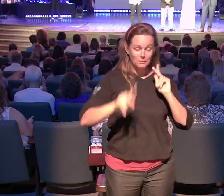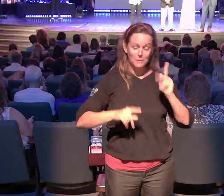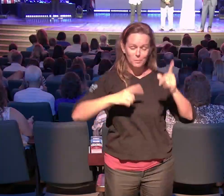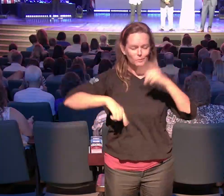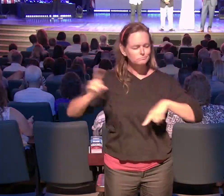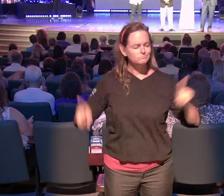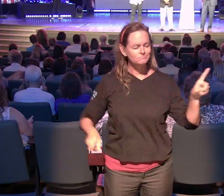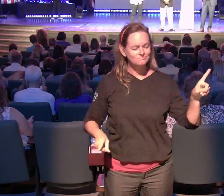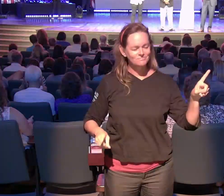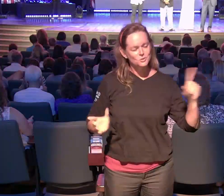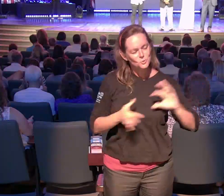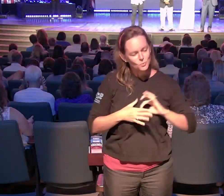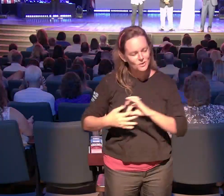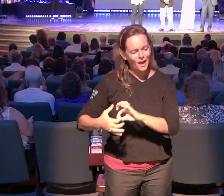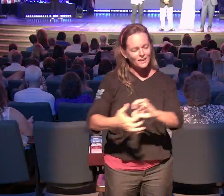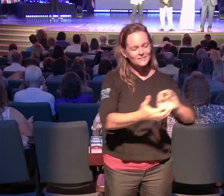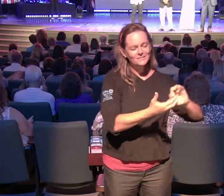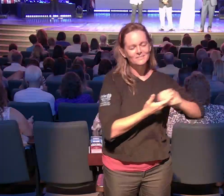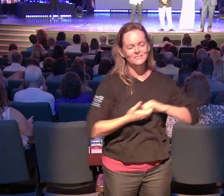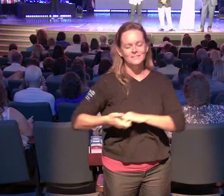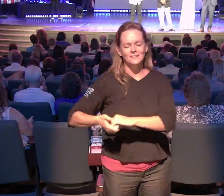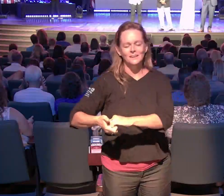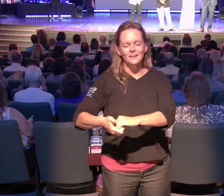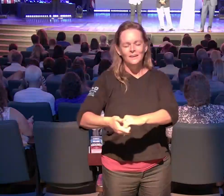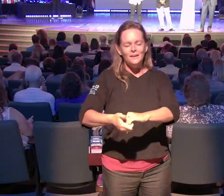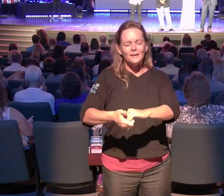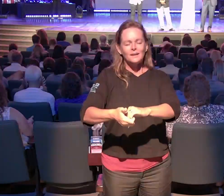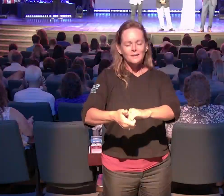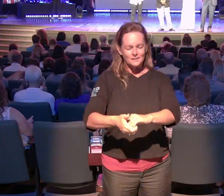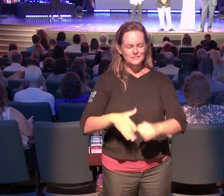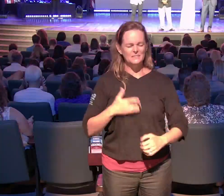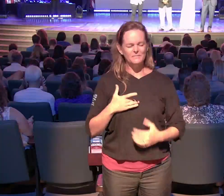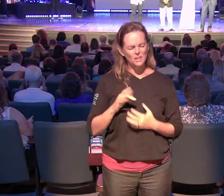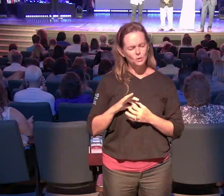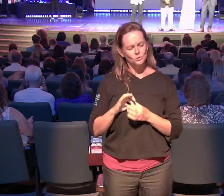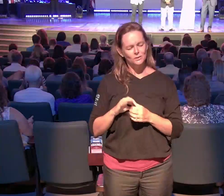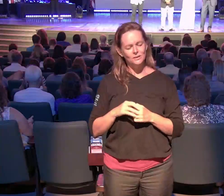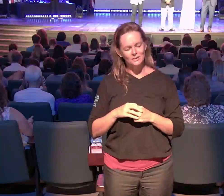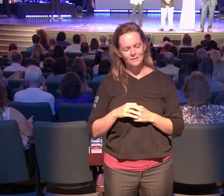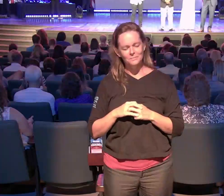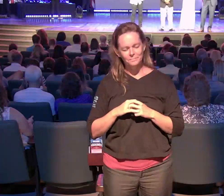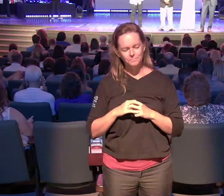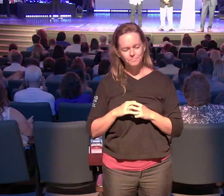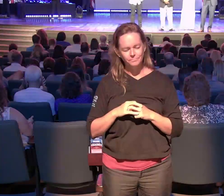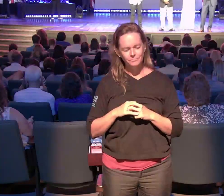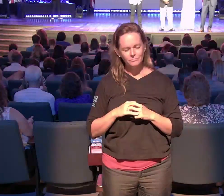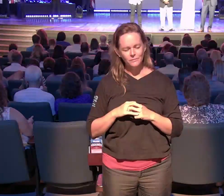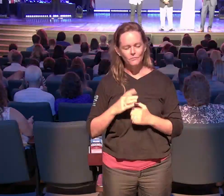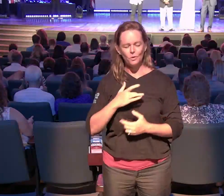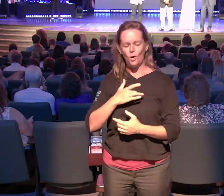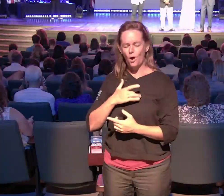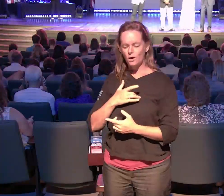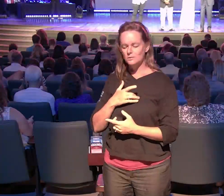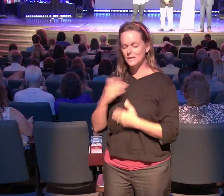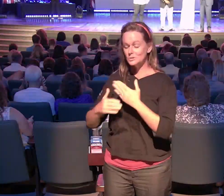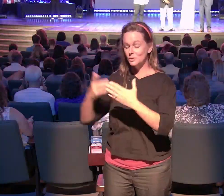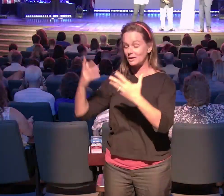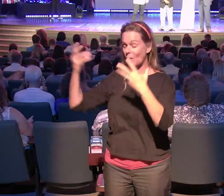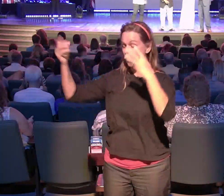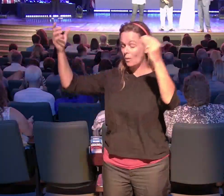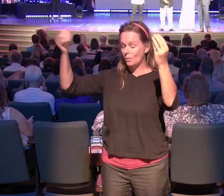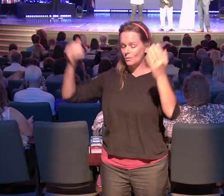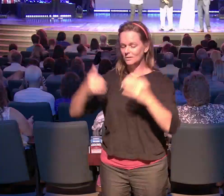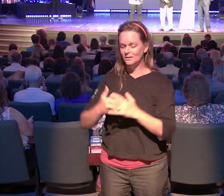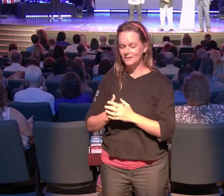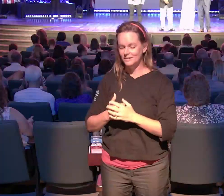us together, that you unite us, Lord, that this sense of unity, Father, would just be put in all of our hearts as we walk out these doors,